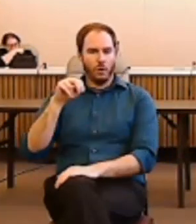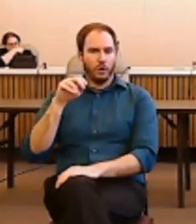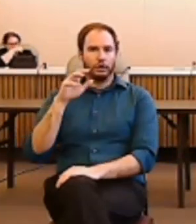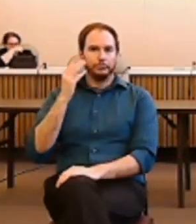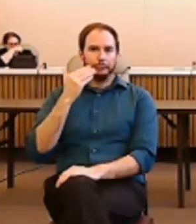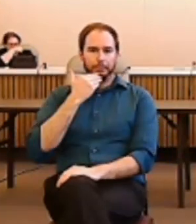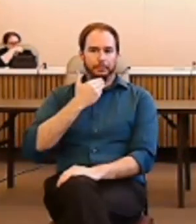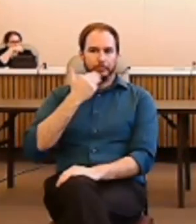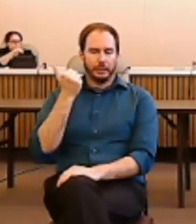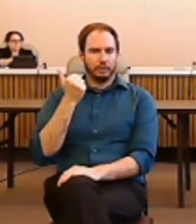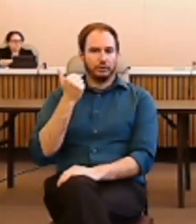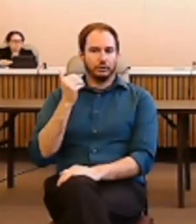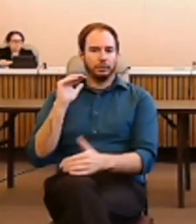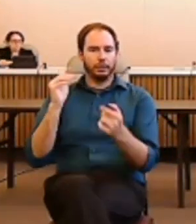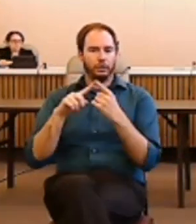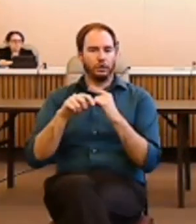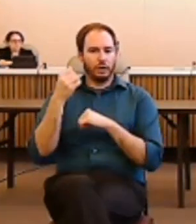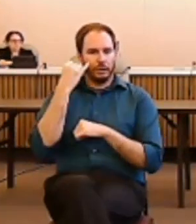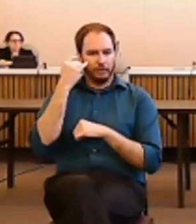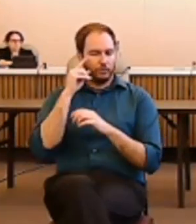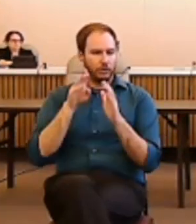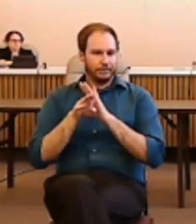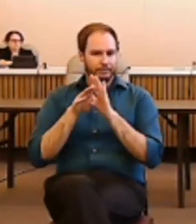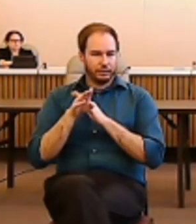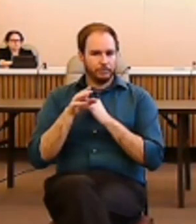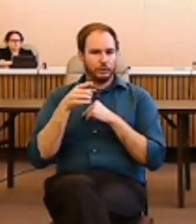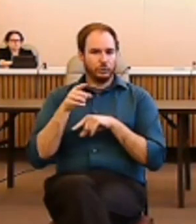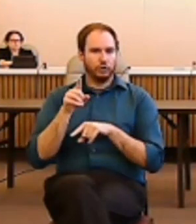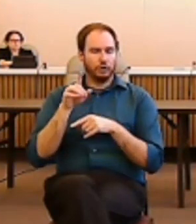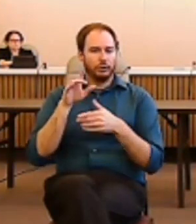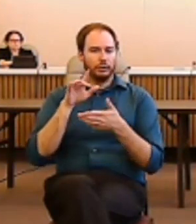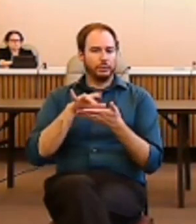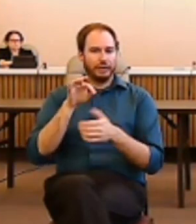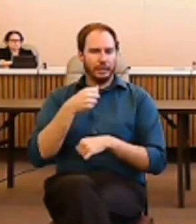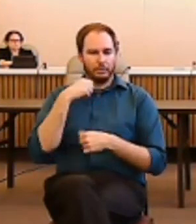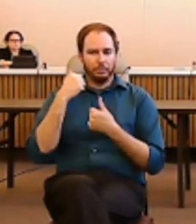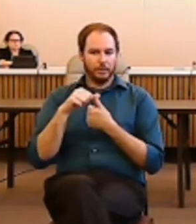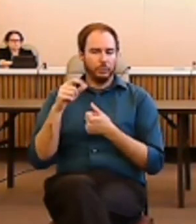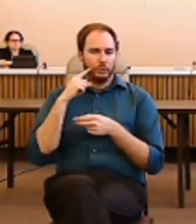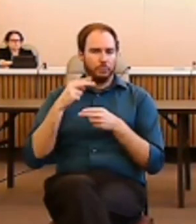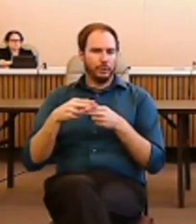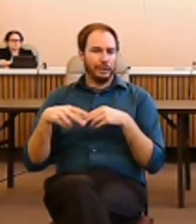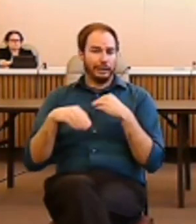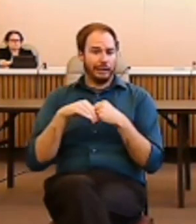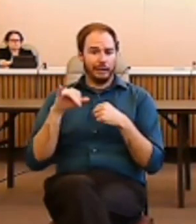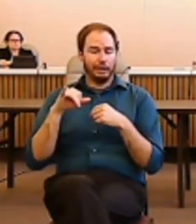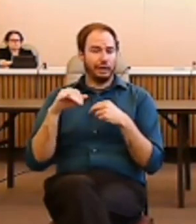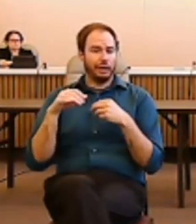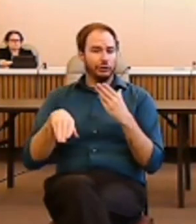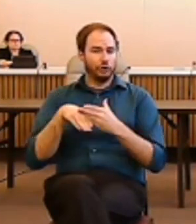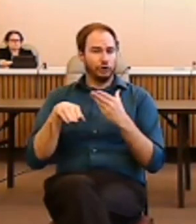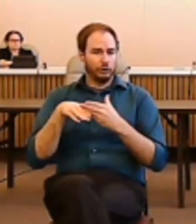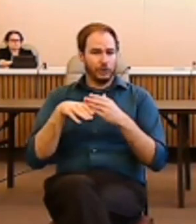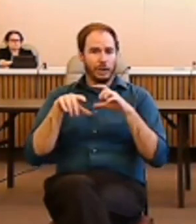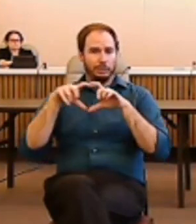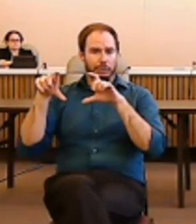previous ideas for development where you're going to be there in the mid-90s. I talk about having a youth soccer complex there, which